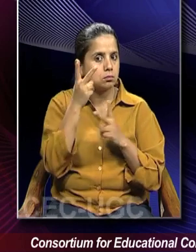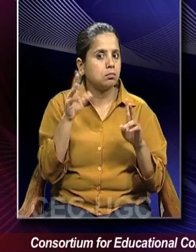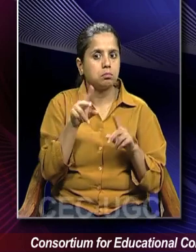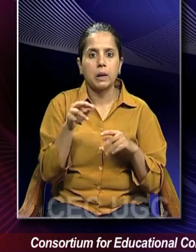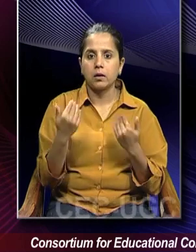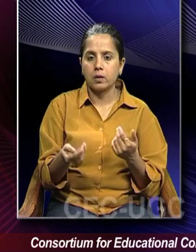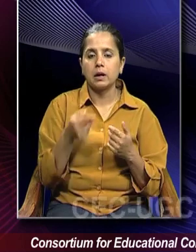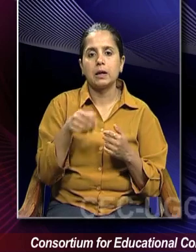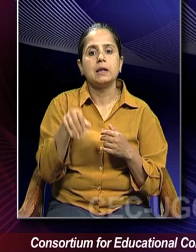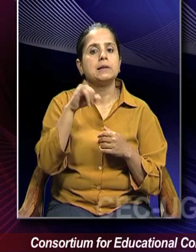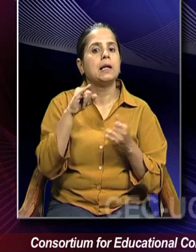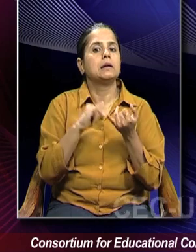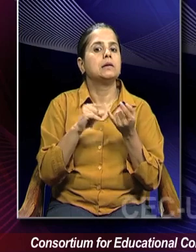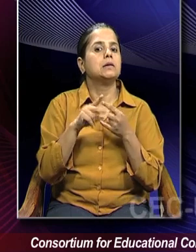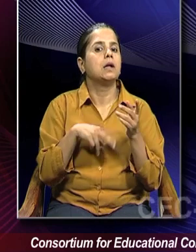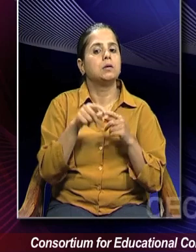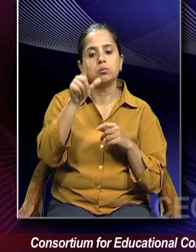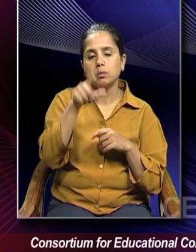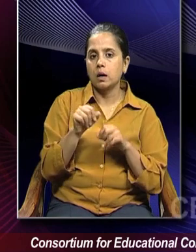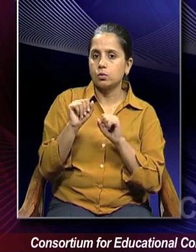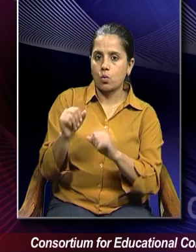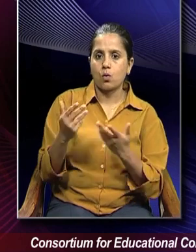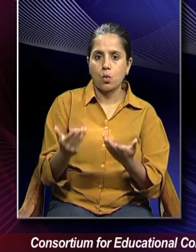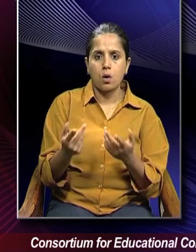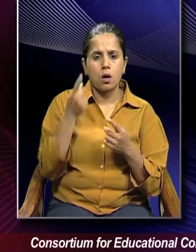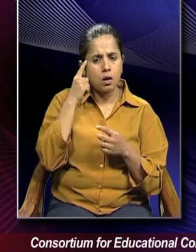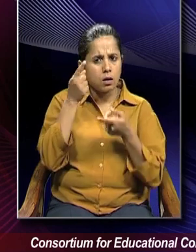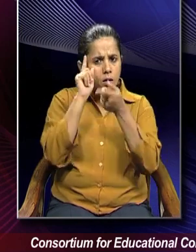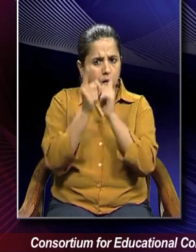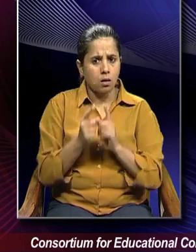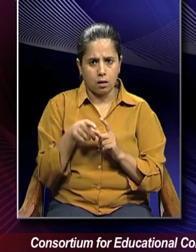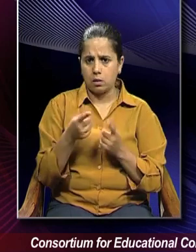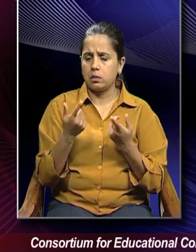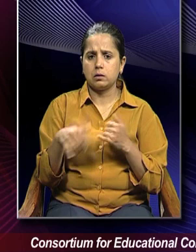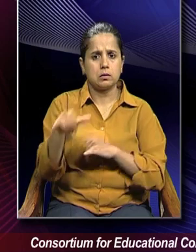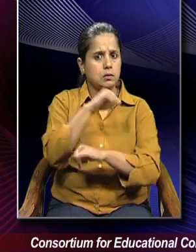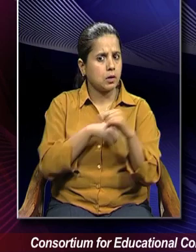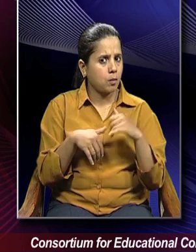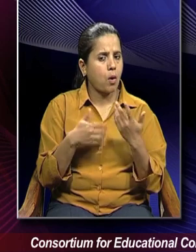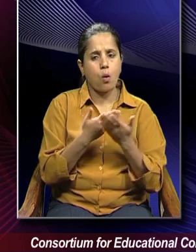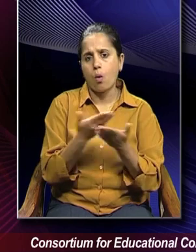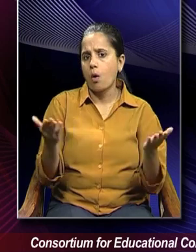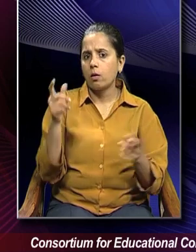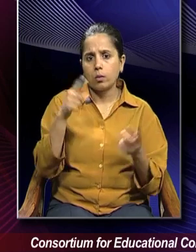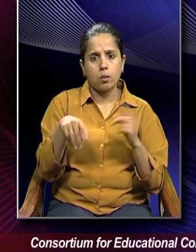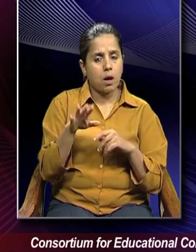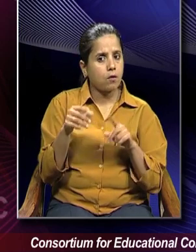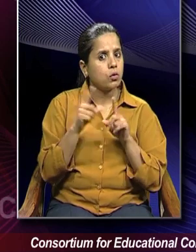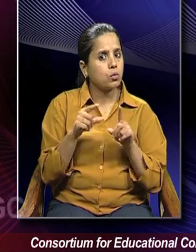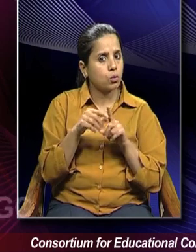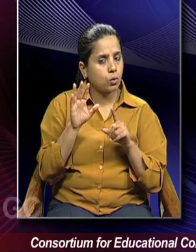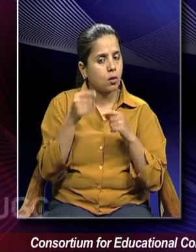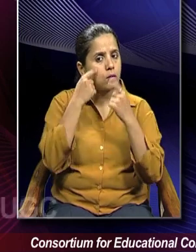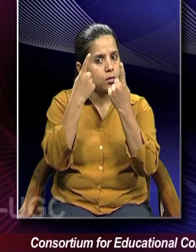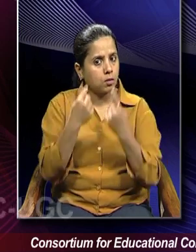the sixth sense of a person, because analytical is something which is common. Anybody or everybody who is conducting analysis